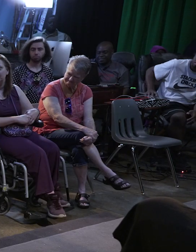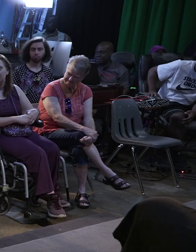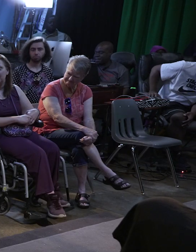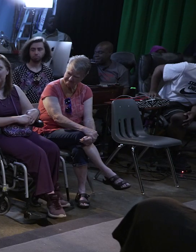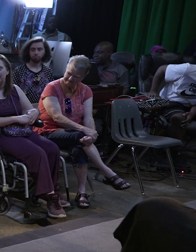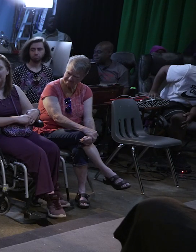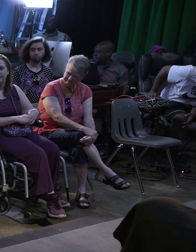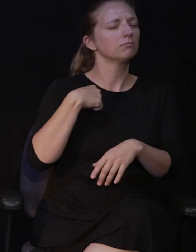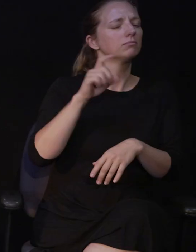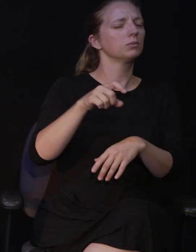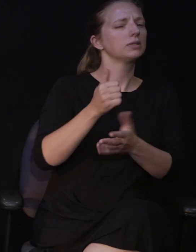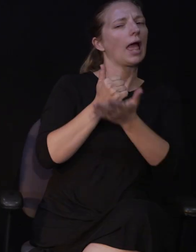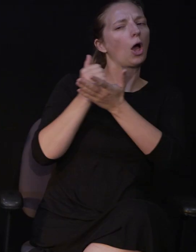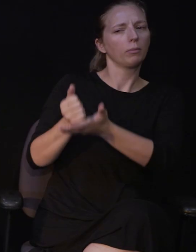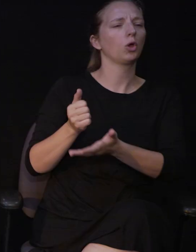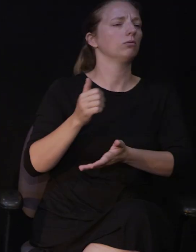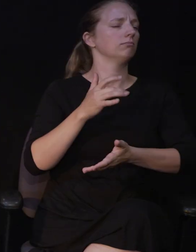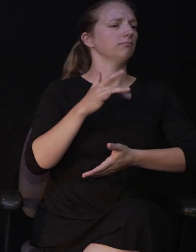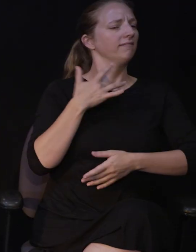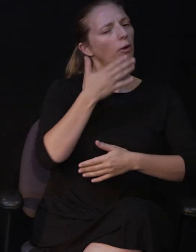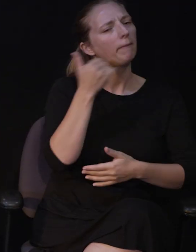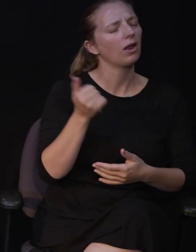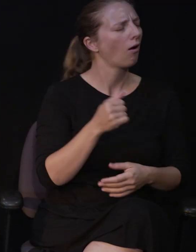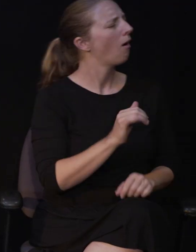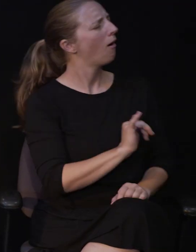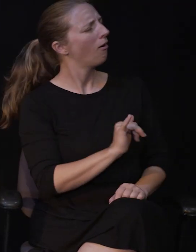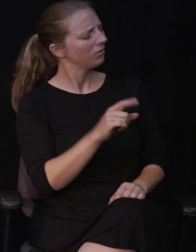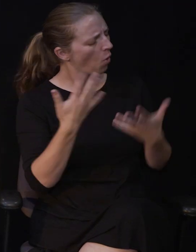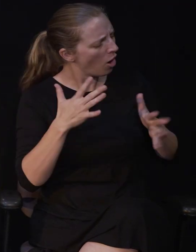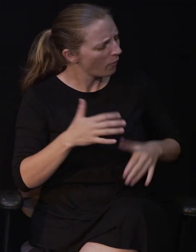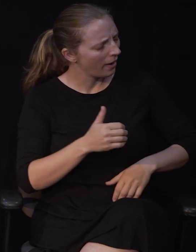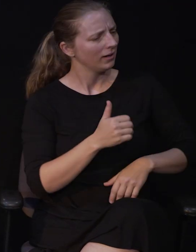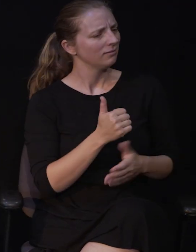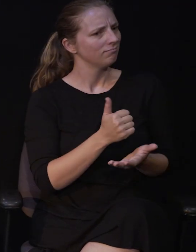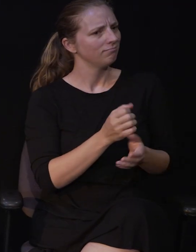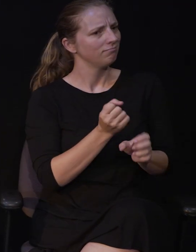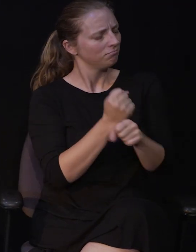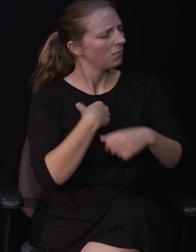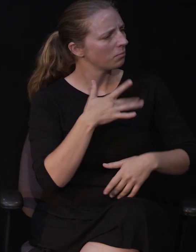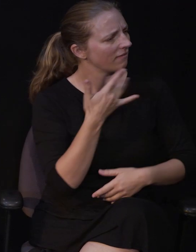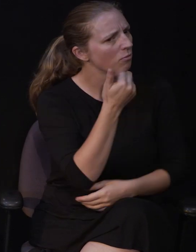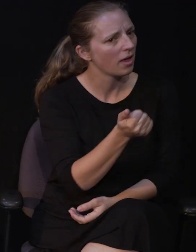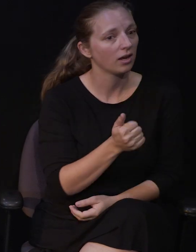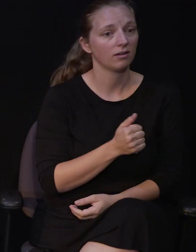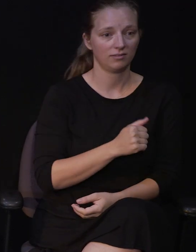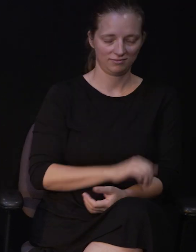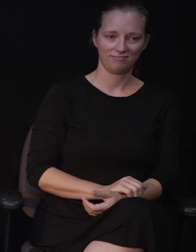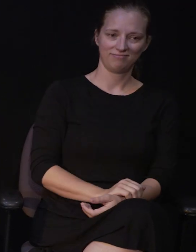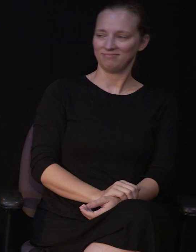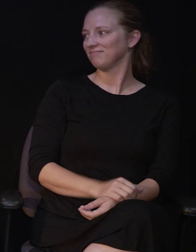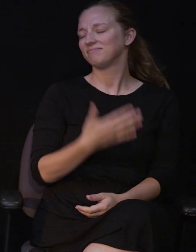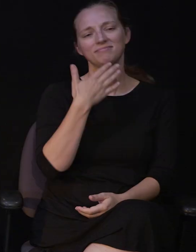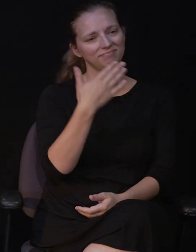supposed to make you feel better. Oh, you make me feel better already. And Noah, you're a beautiful mother to Noah. Thank